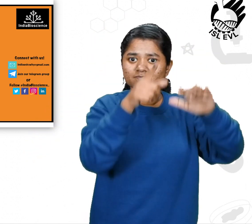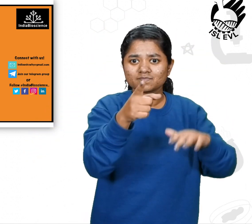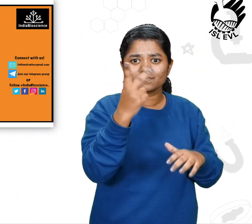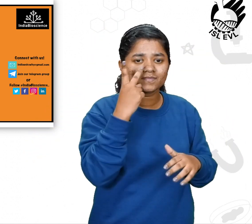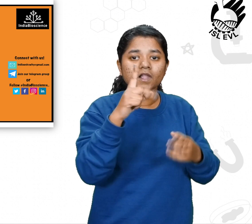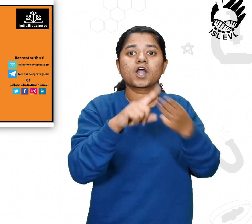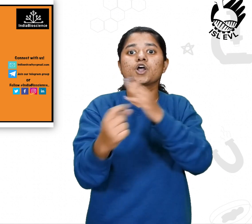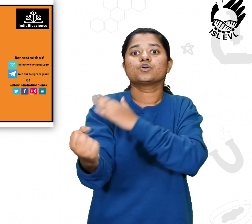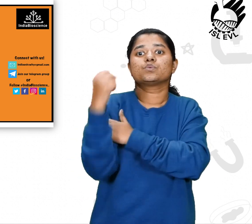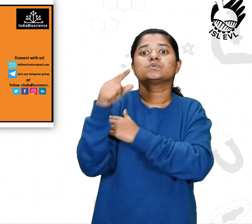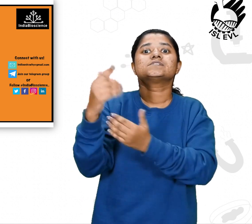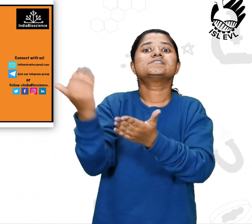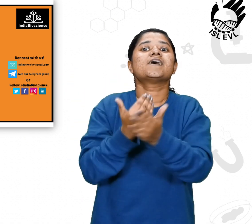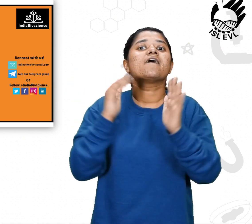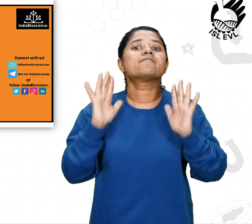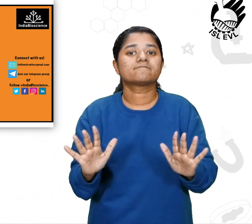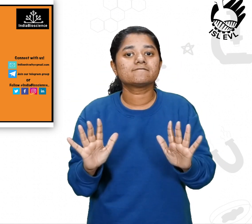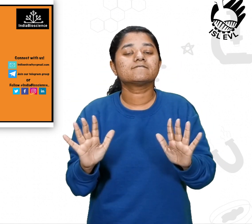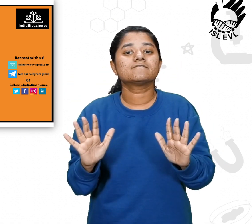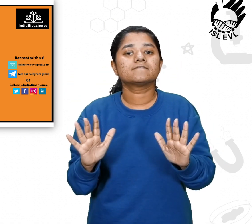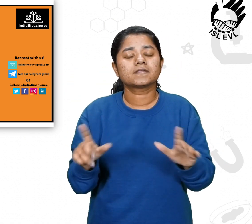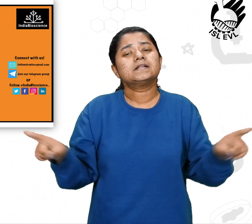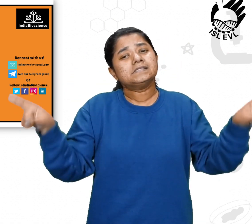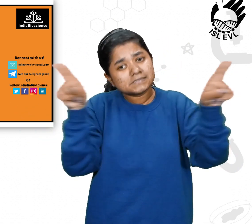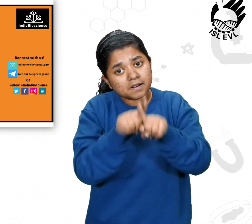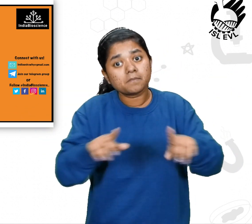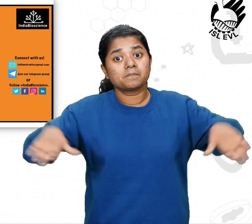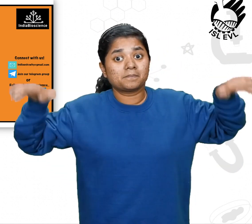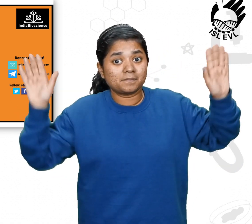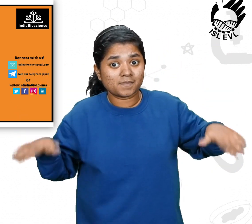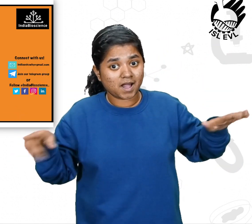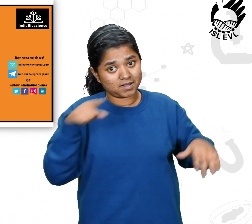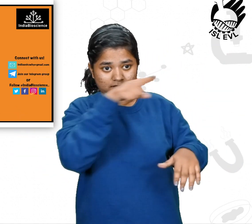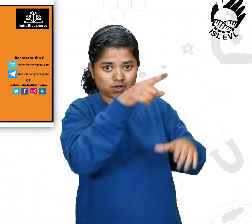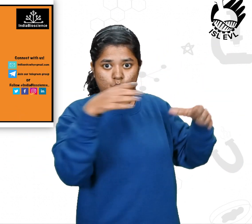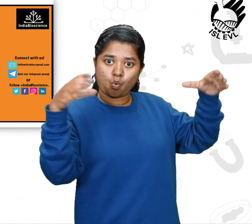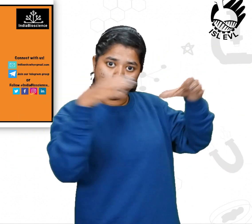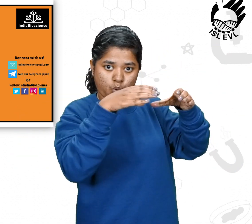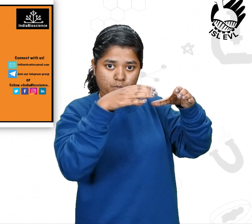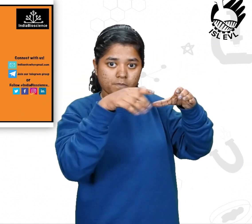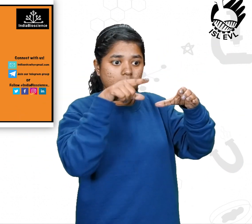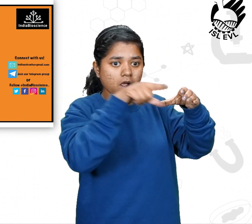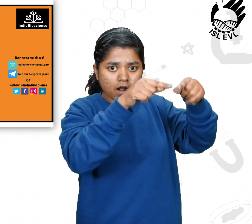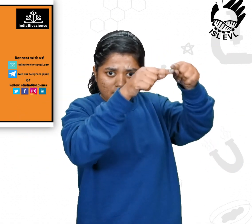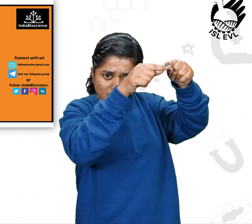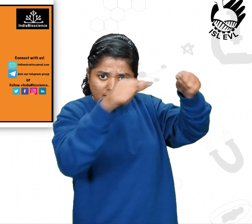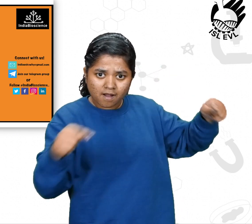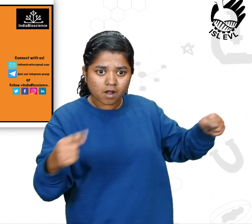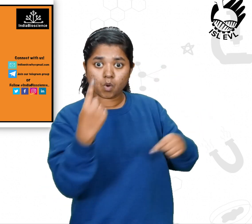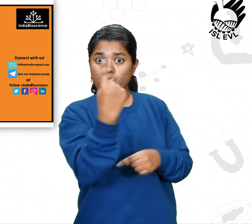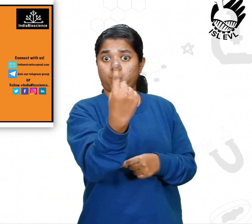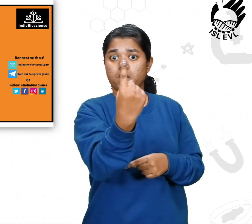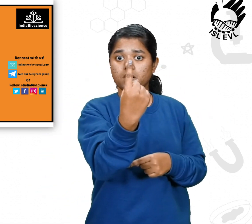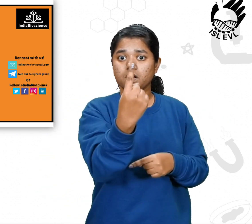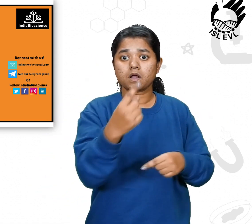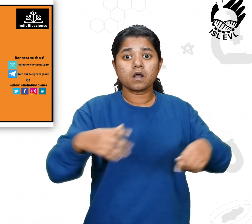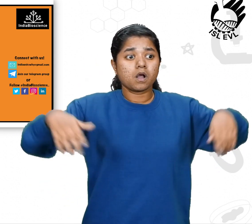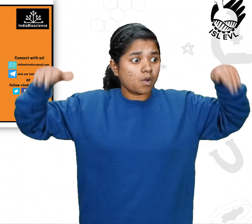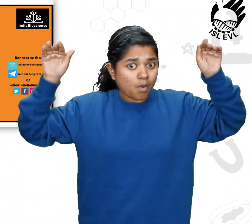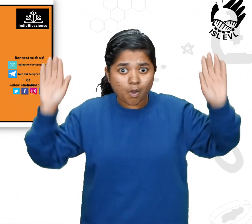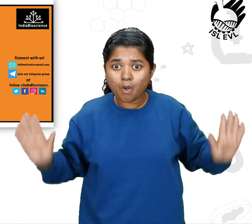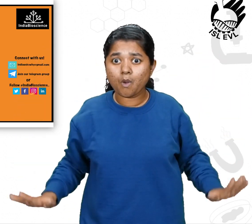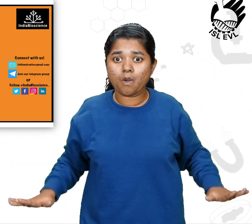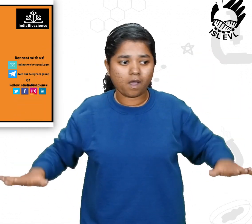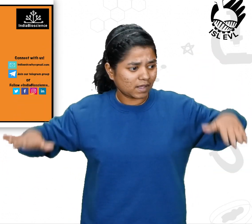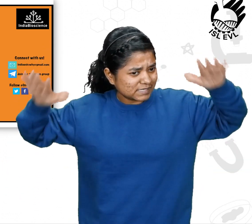able to save the energy during such long flights. When the leader bird flaps its wings, it creates an updraft in the air, makes it